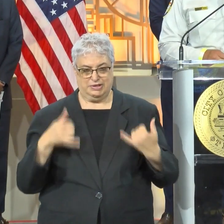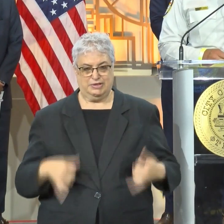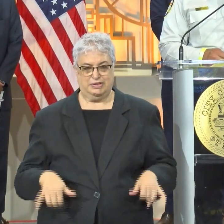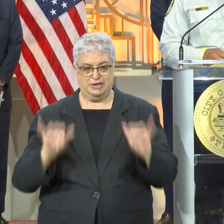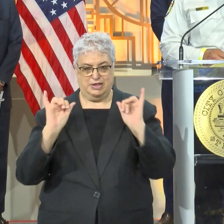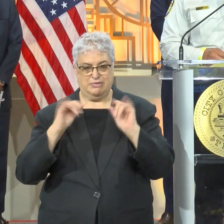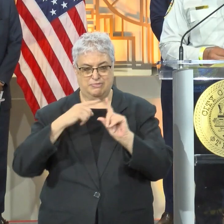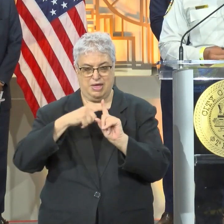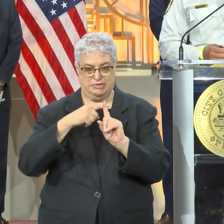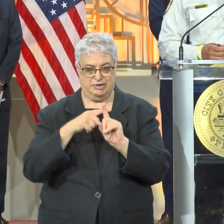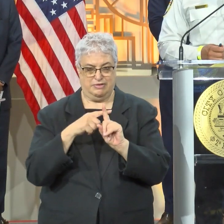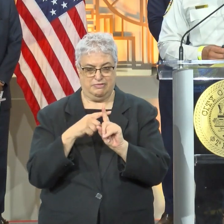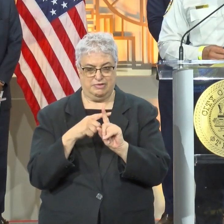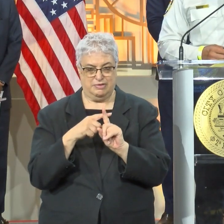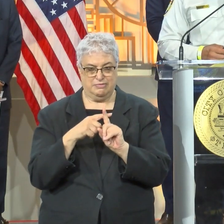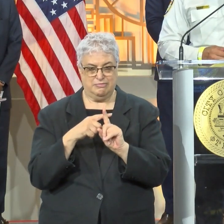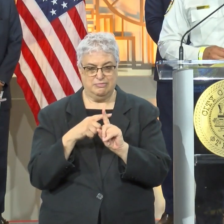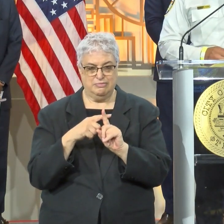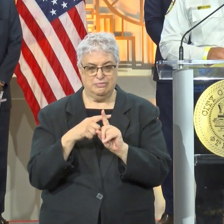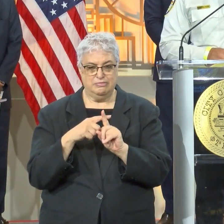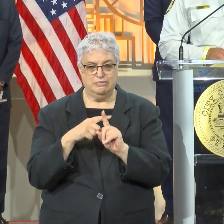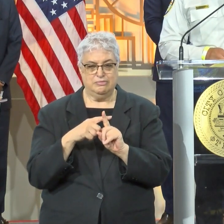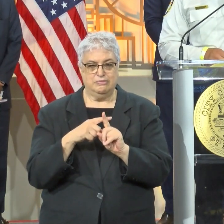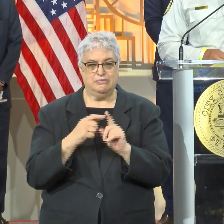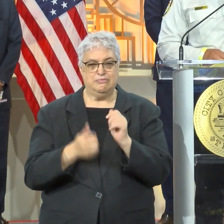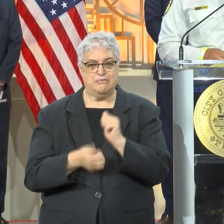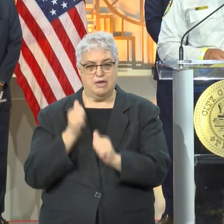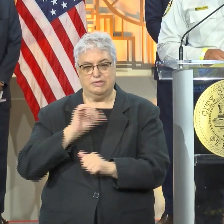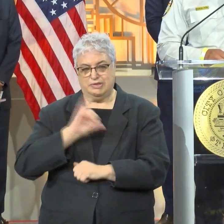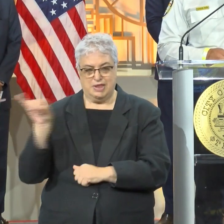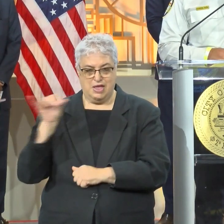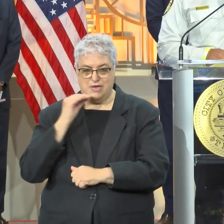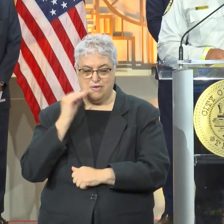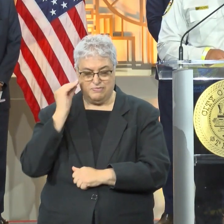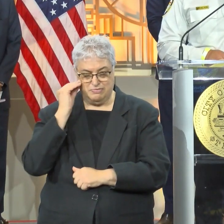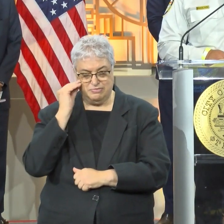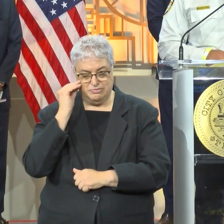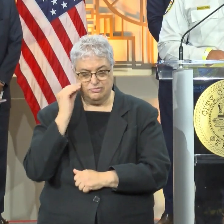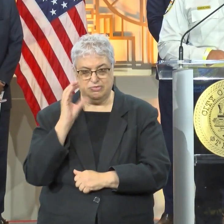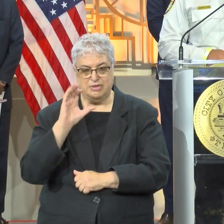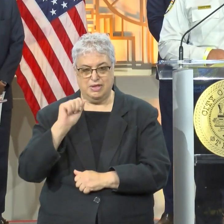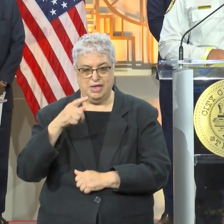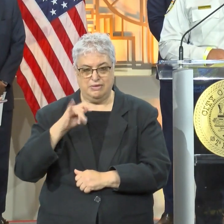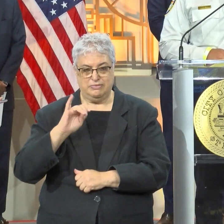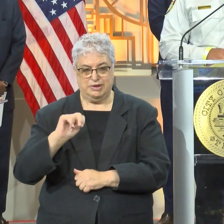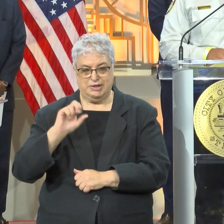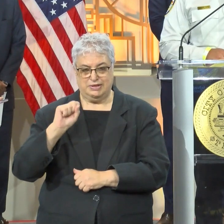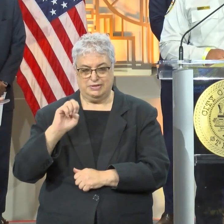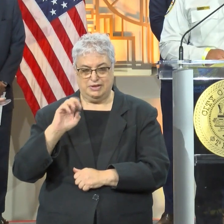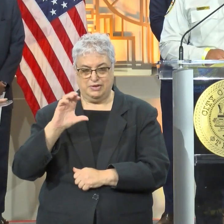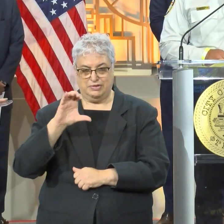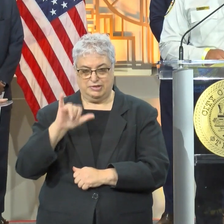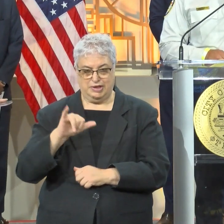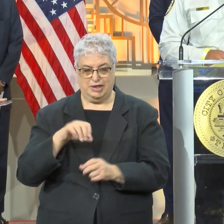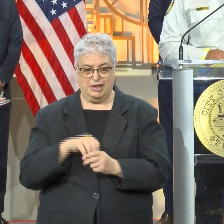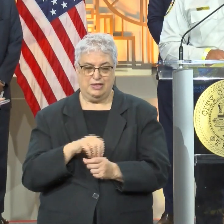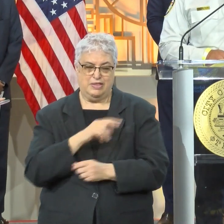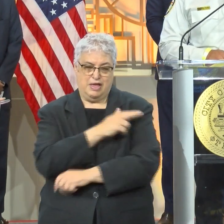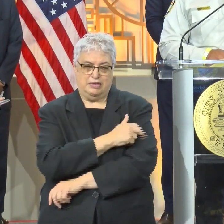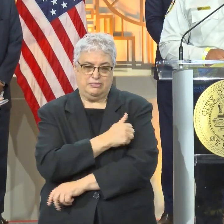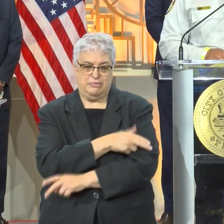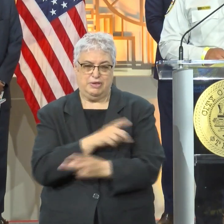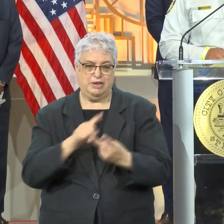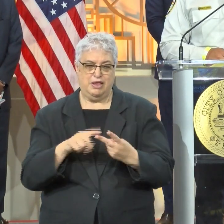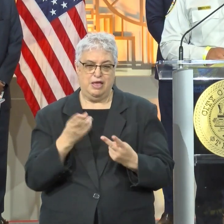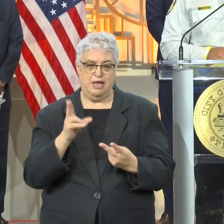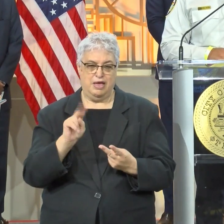still positive. The majority are recovering at home, but we do have Captain Searcy, who's in the hospital, and firefighter